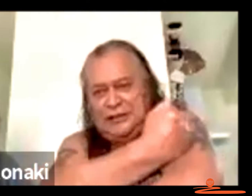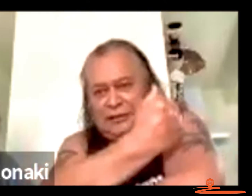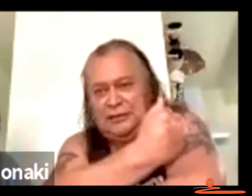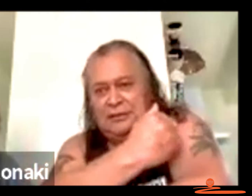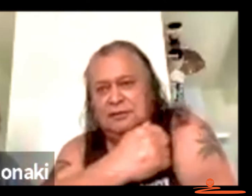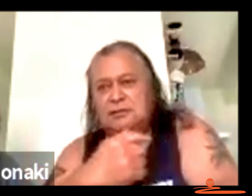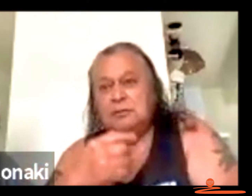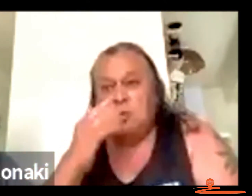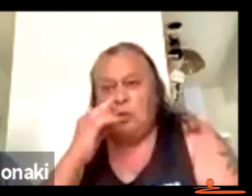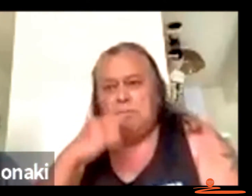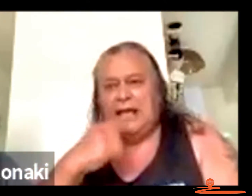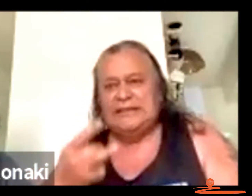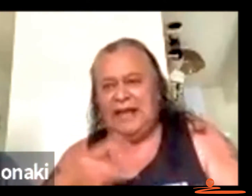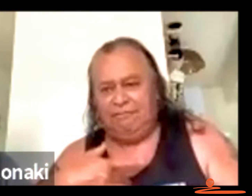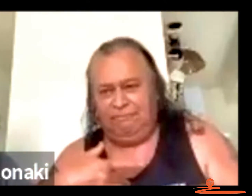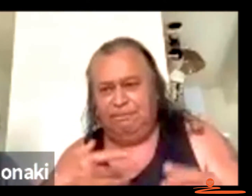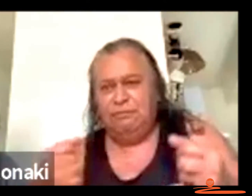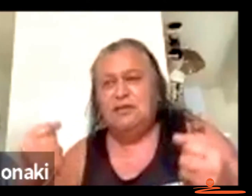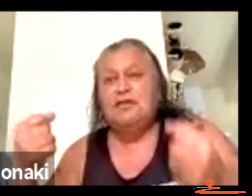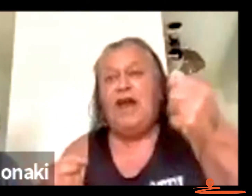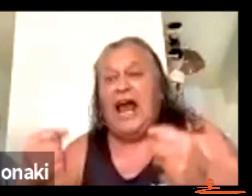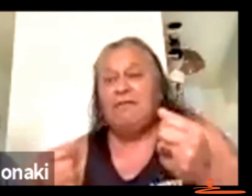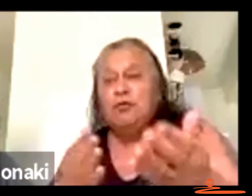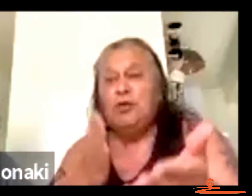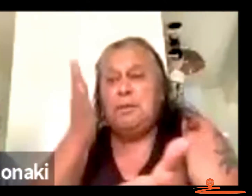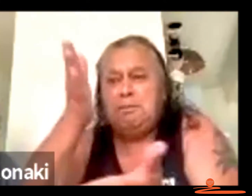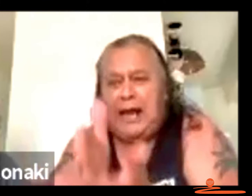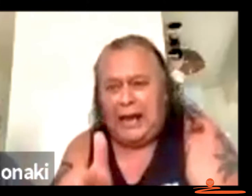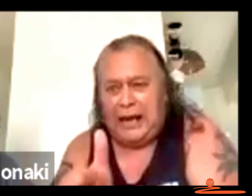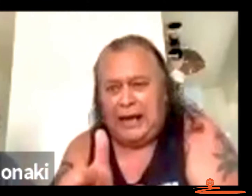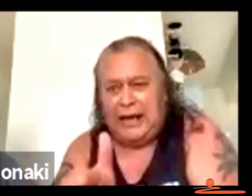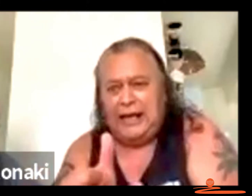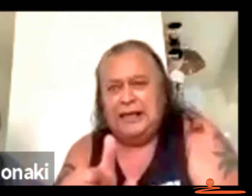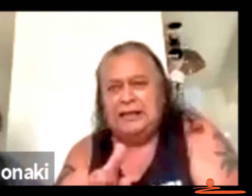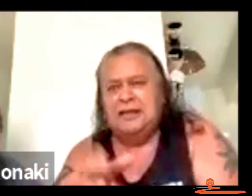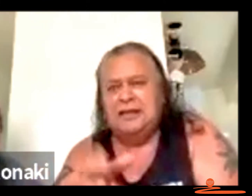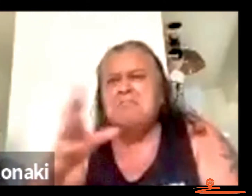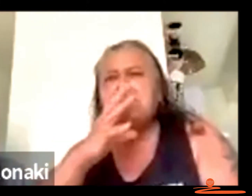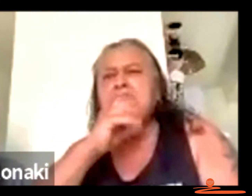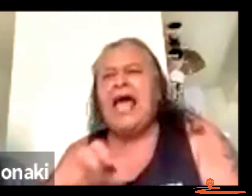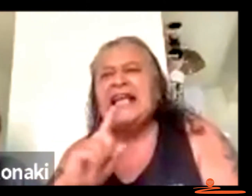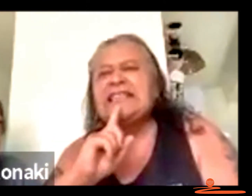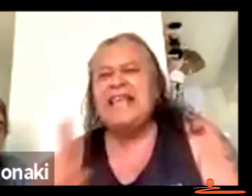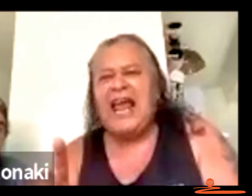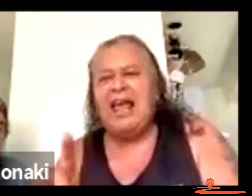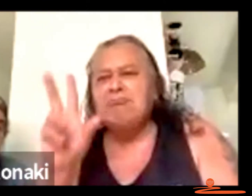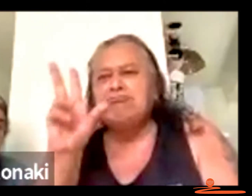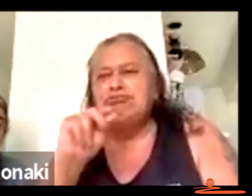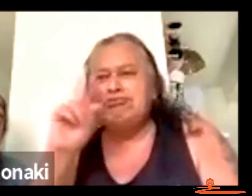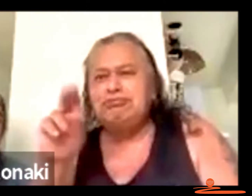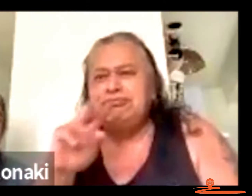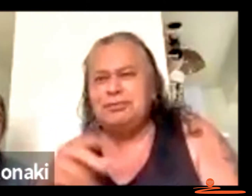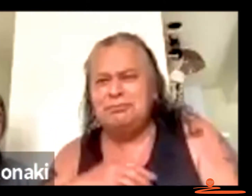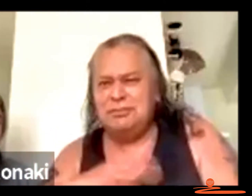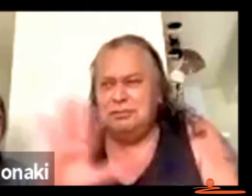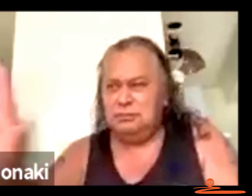is in regards to the first vaccination. I've had my first one. Now, I went to the car park and the